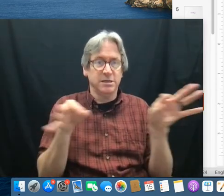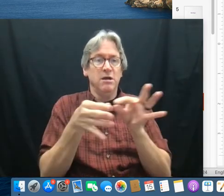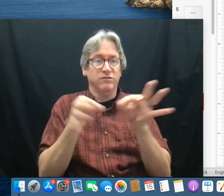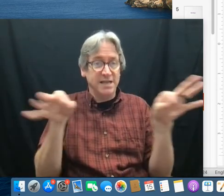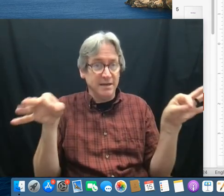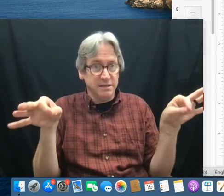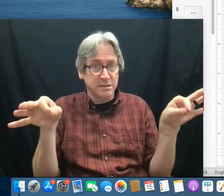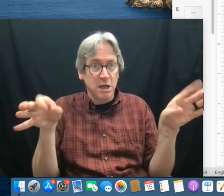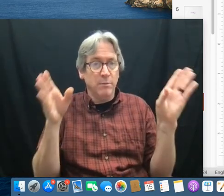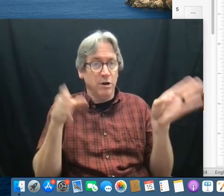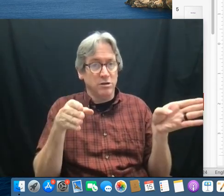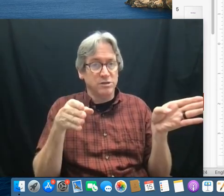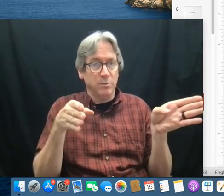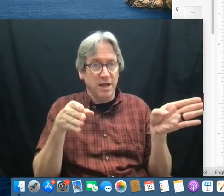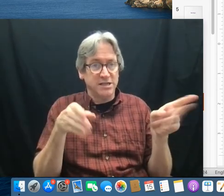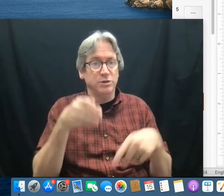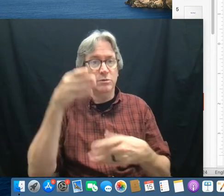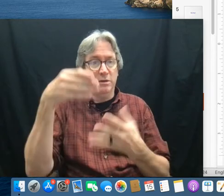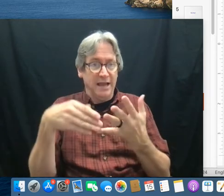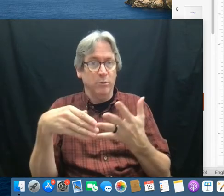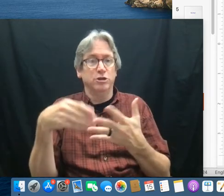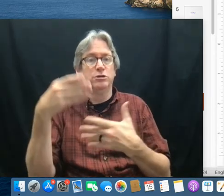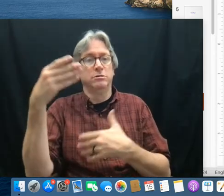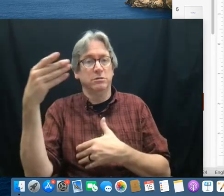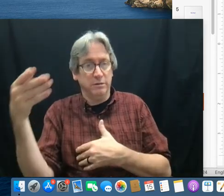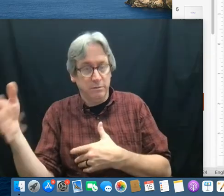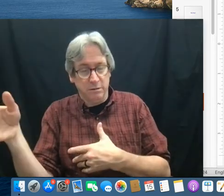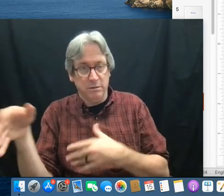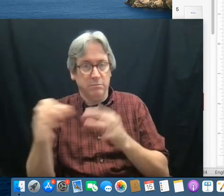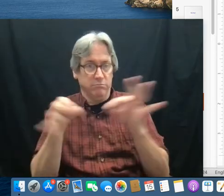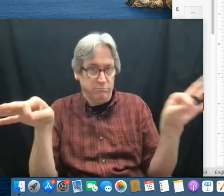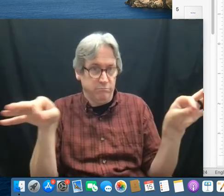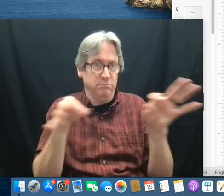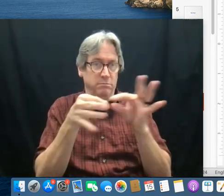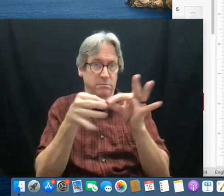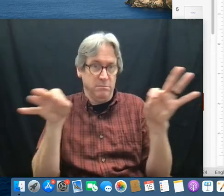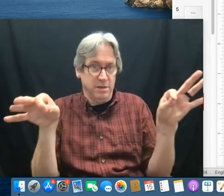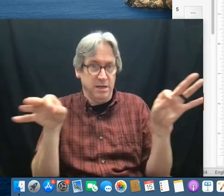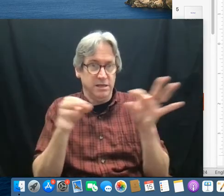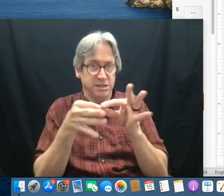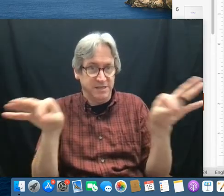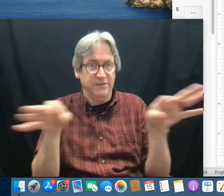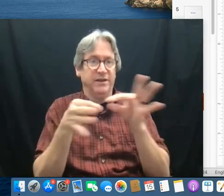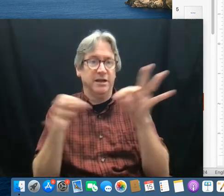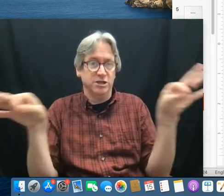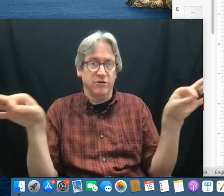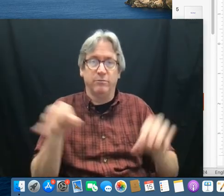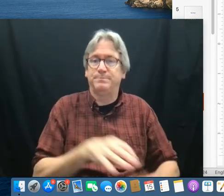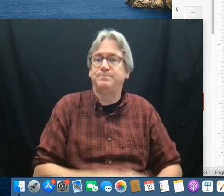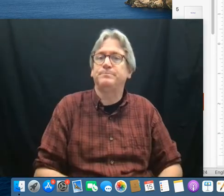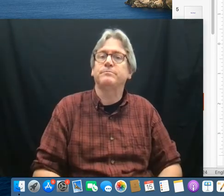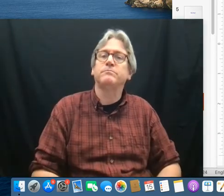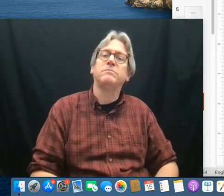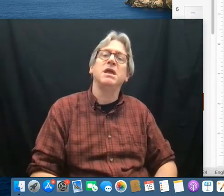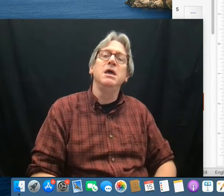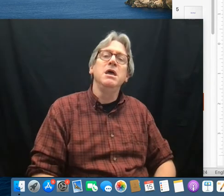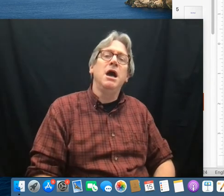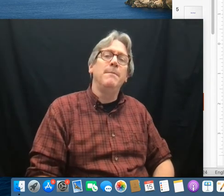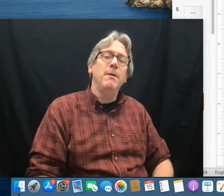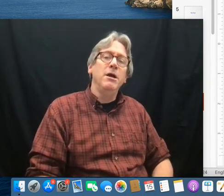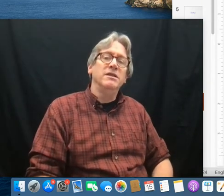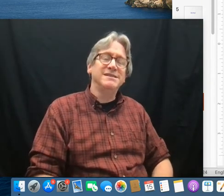sign for whiskey, or like whiskey, bourbon, scotch, something like the hard liquors. But it's also used to apply to